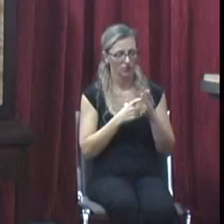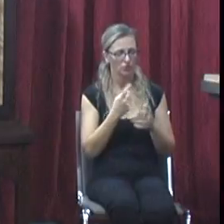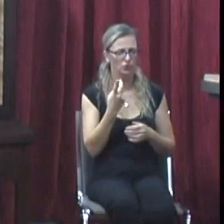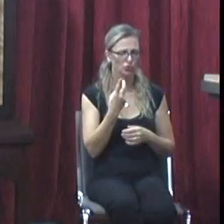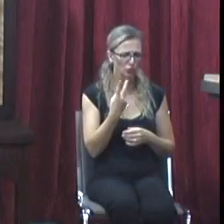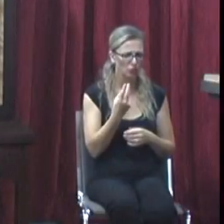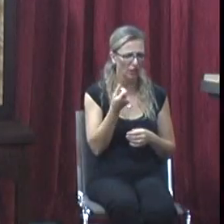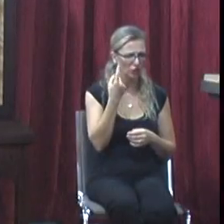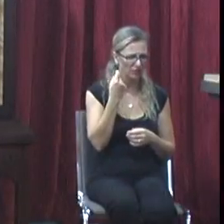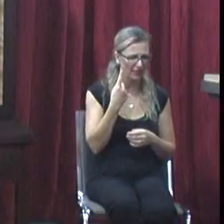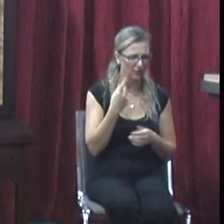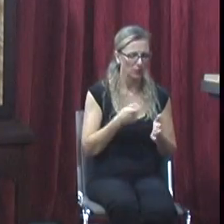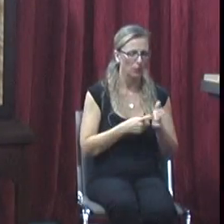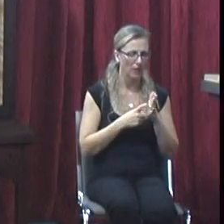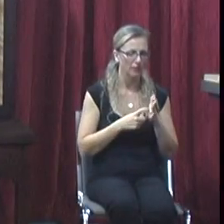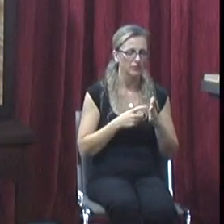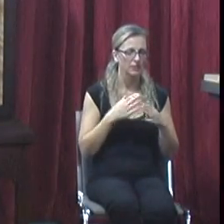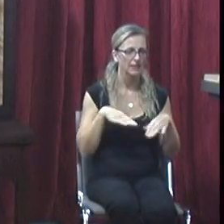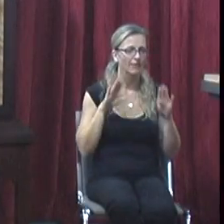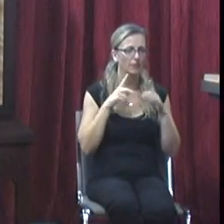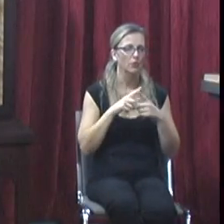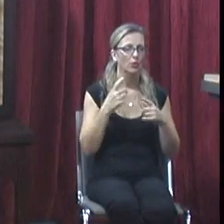understandings. The first is,